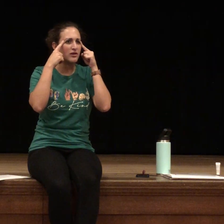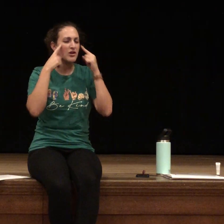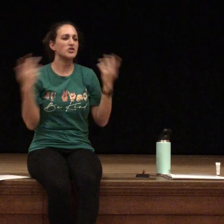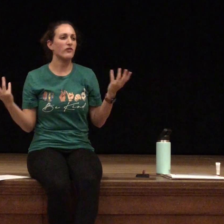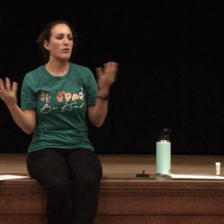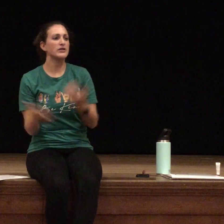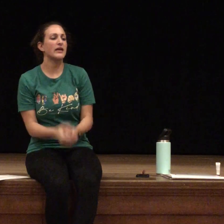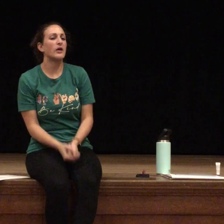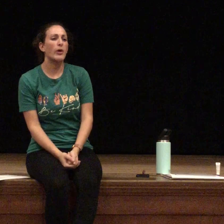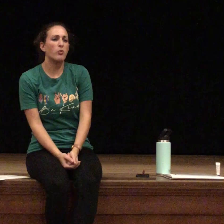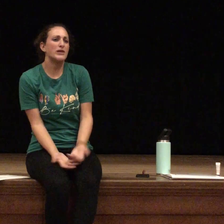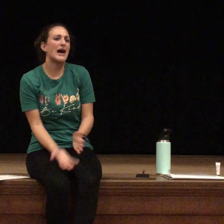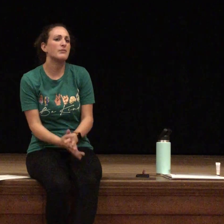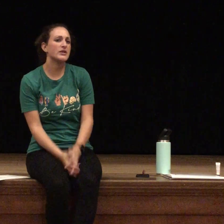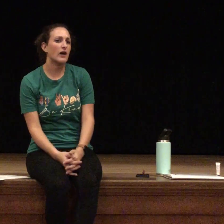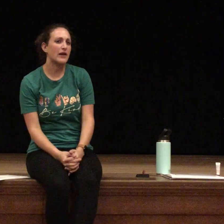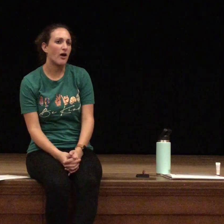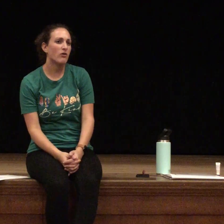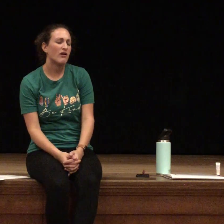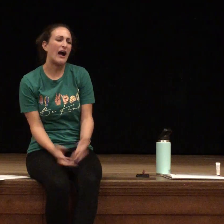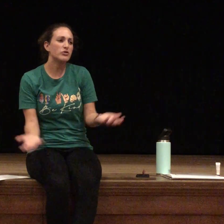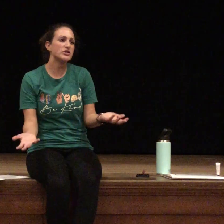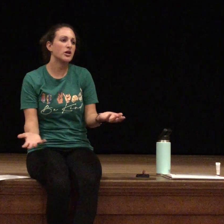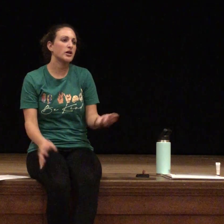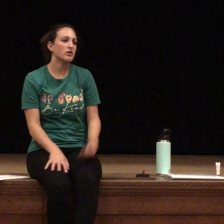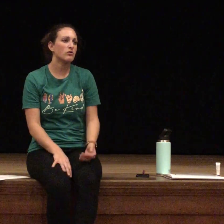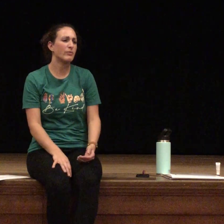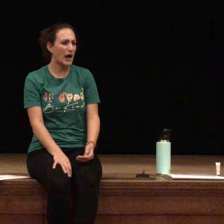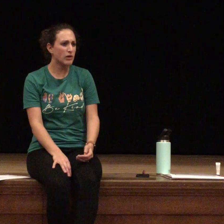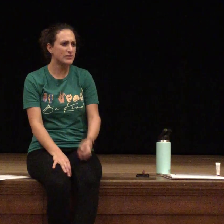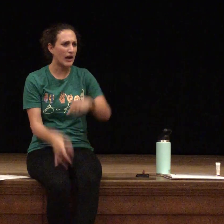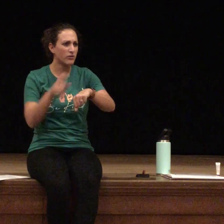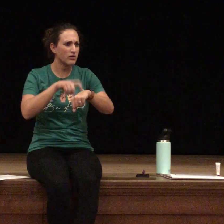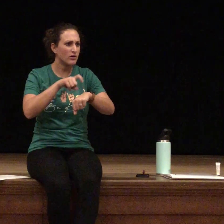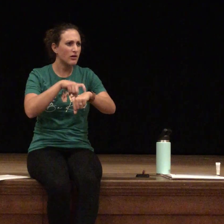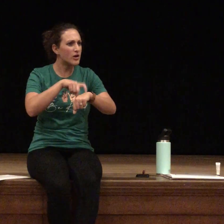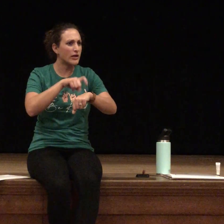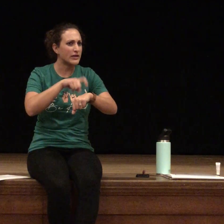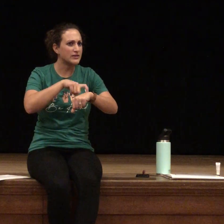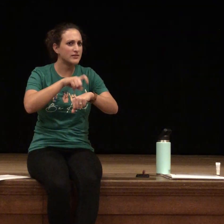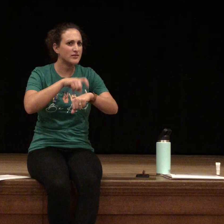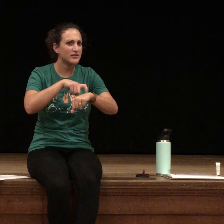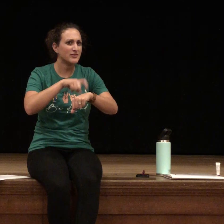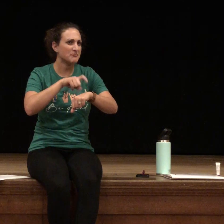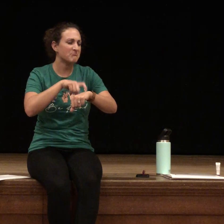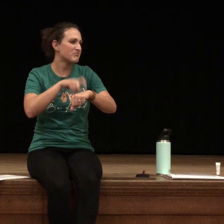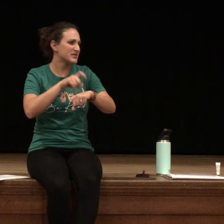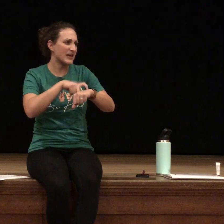So if I were to say, like, wait, what time is it right now? I would just look at you with my eyebrows down and go like this. It's that